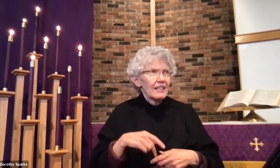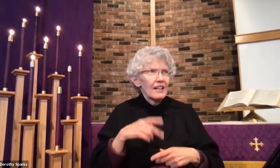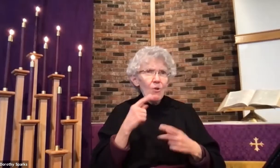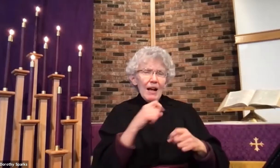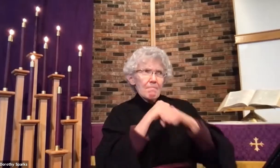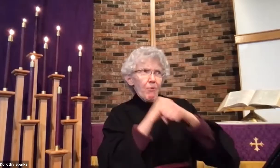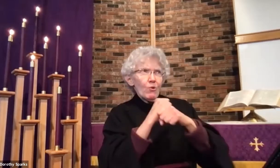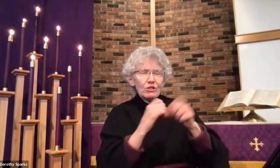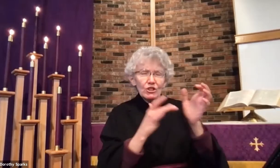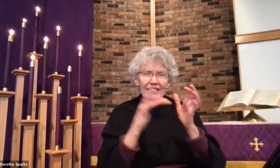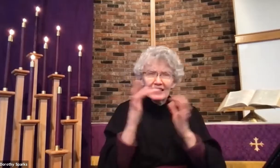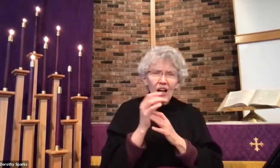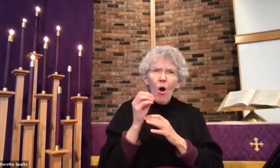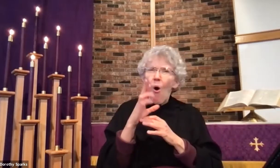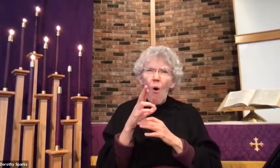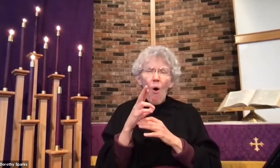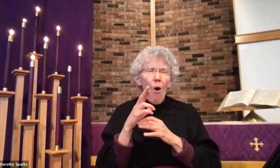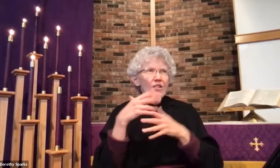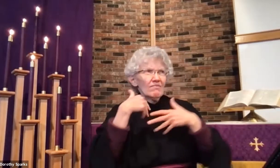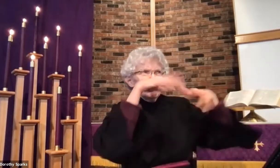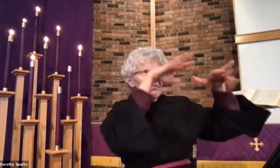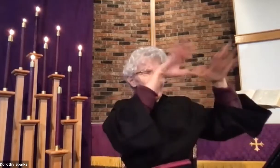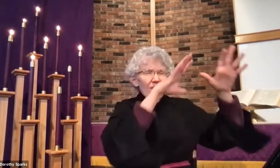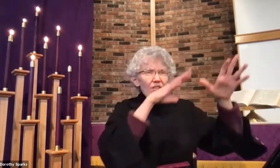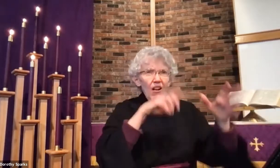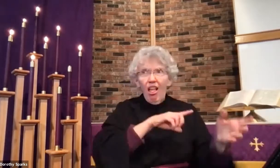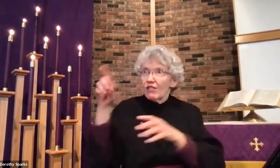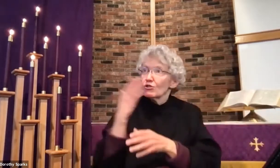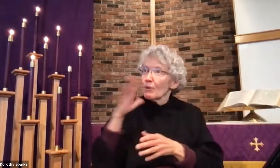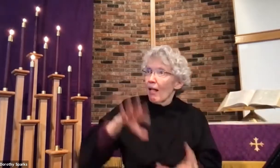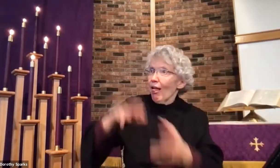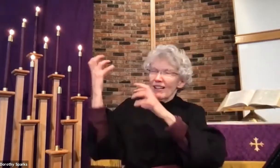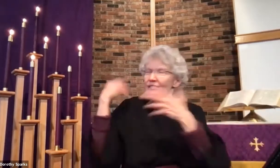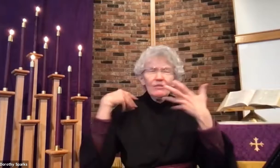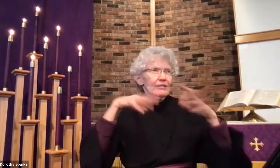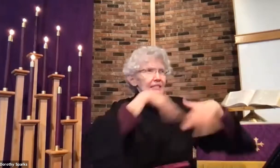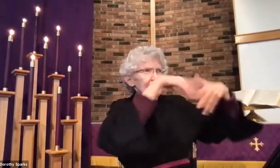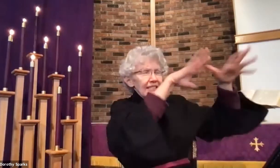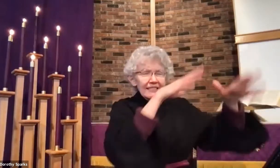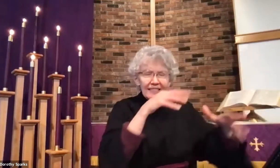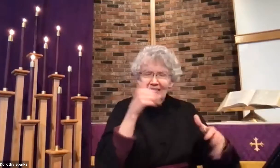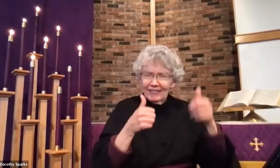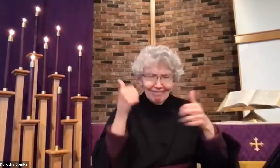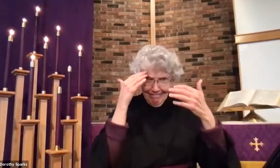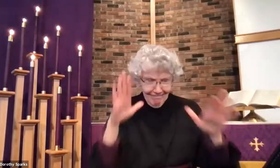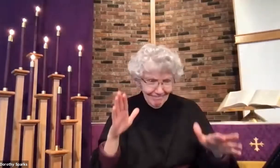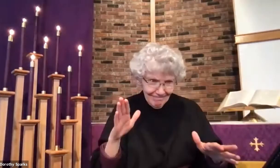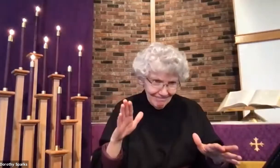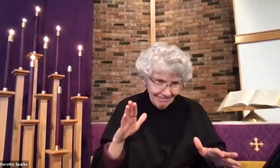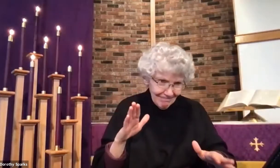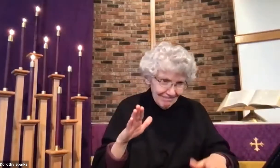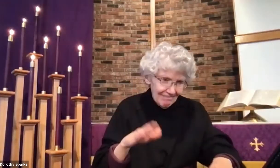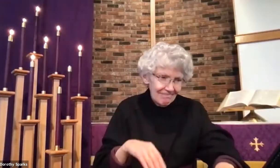not certain if the Pharisees did this out of concern and to protect him from King